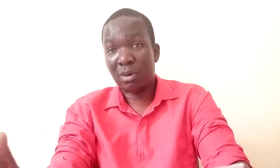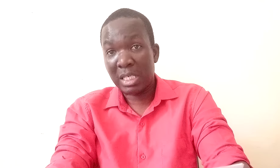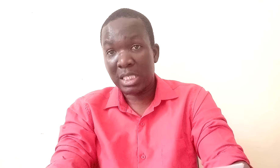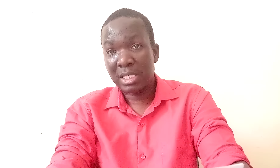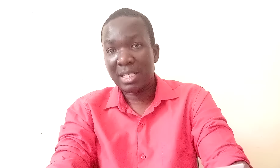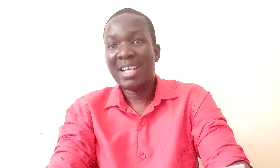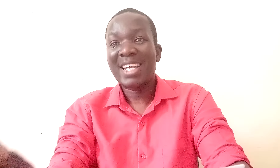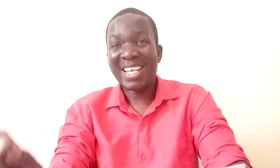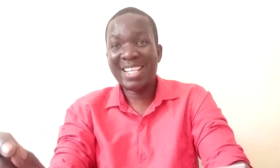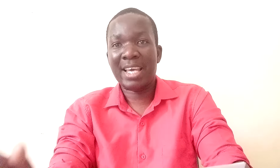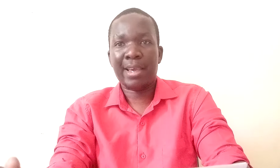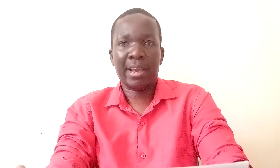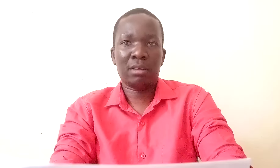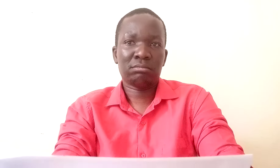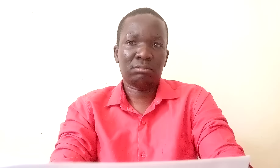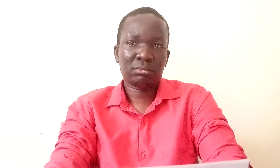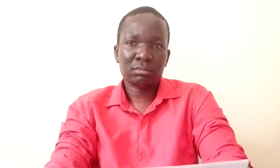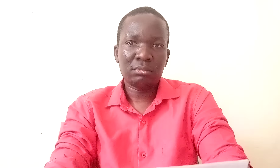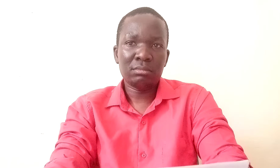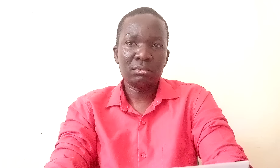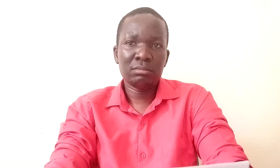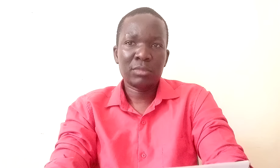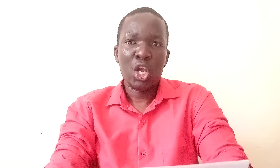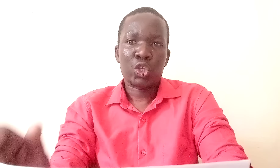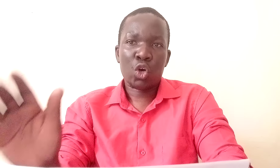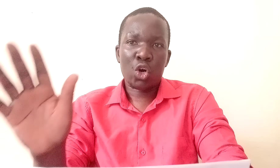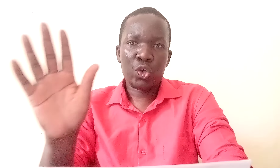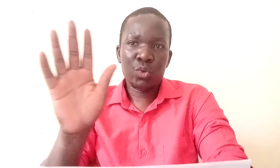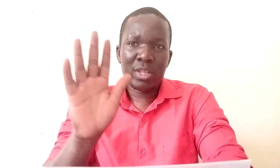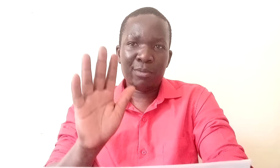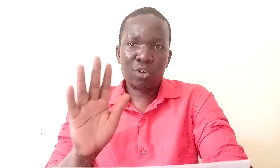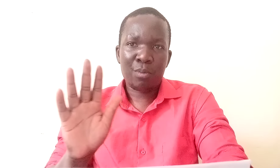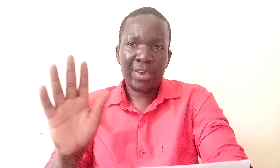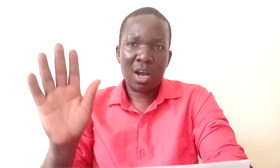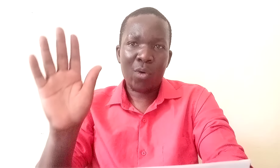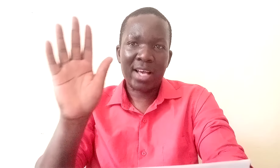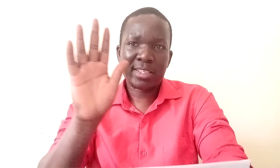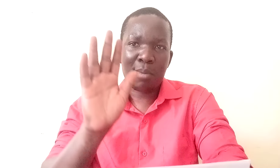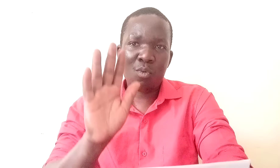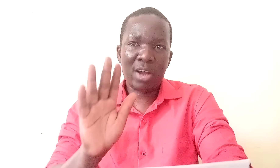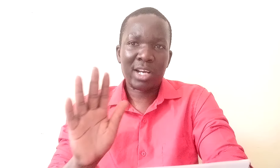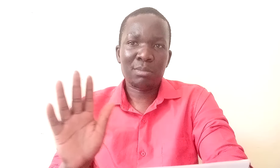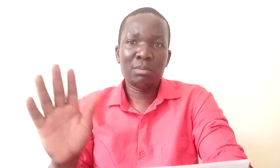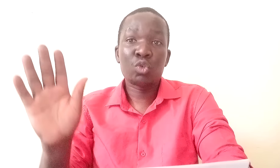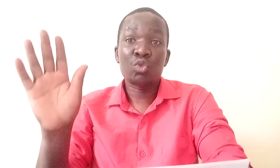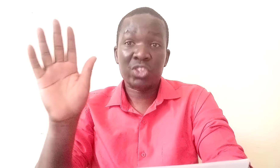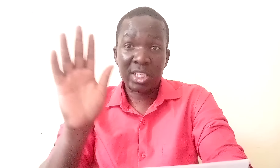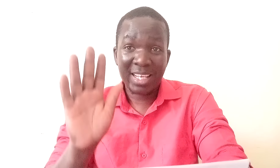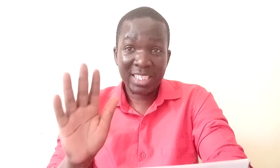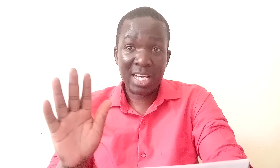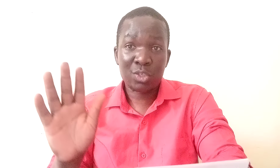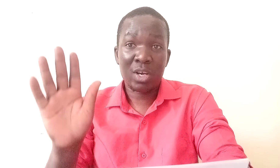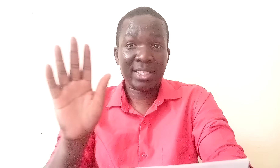alphabet in the air. So you do them from here, where someone can be able to see the letters you are